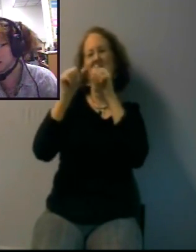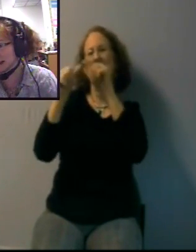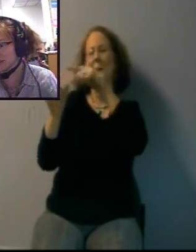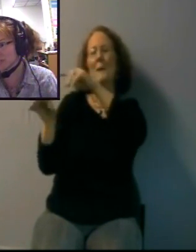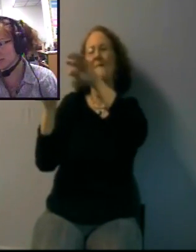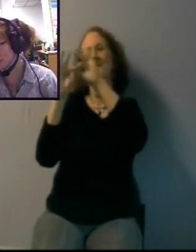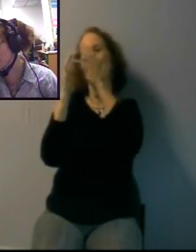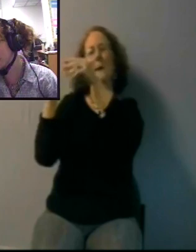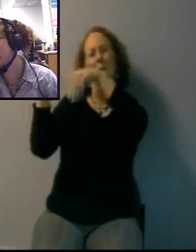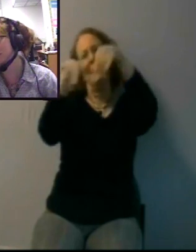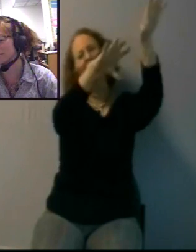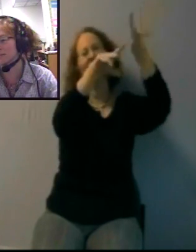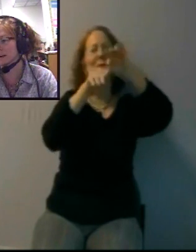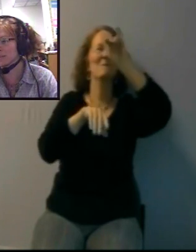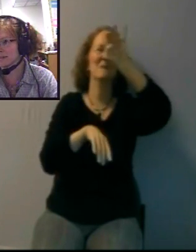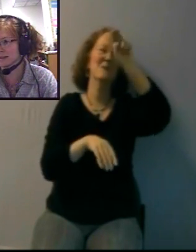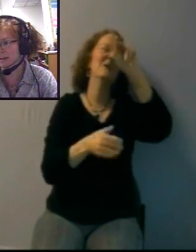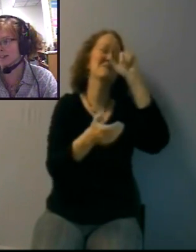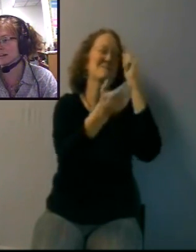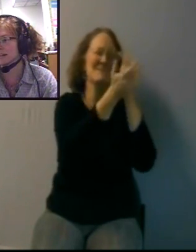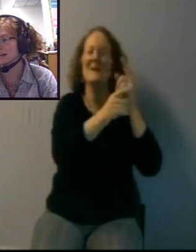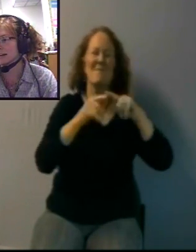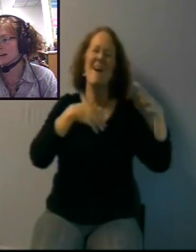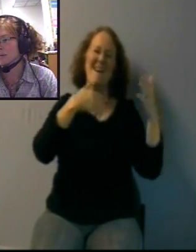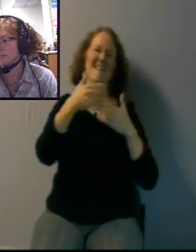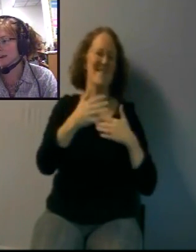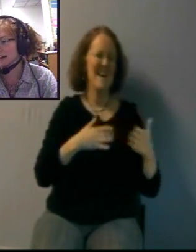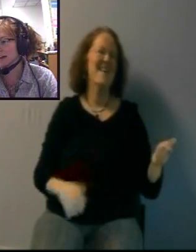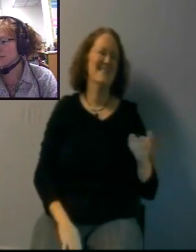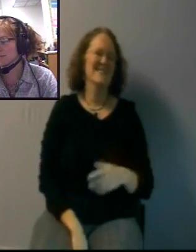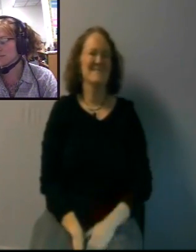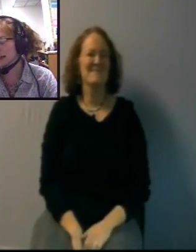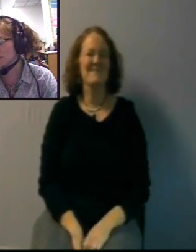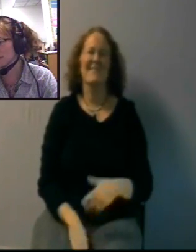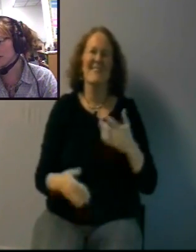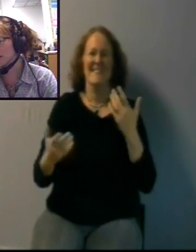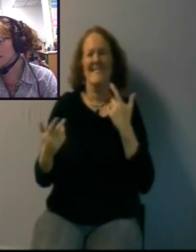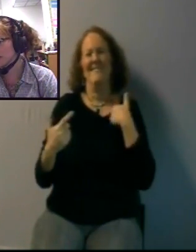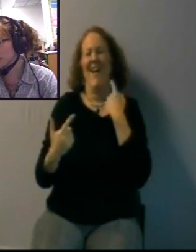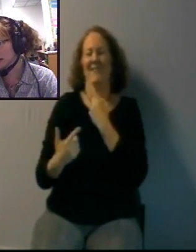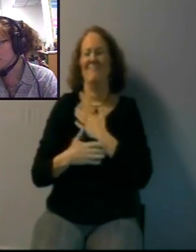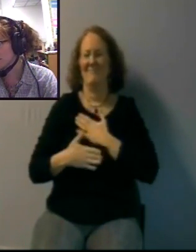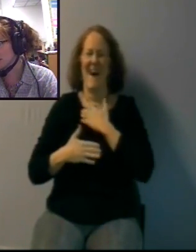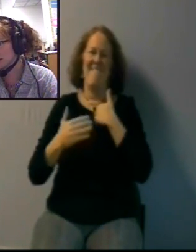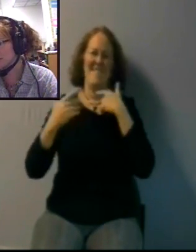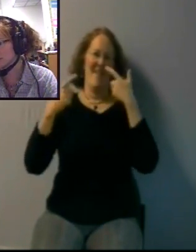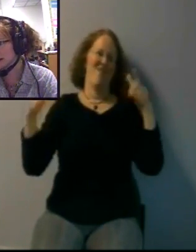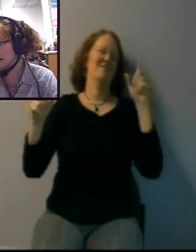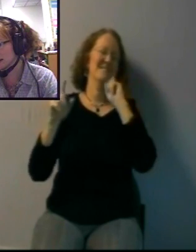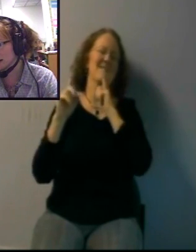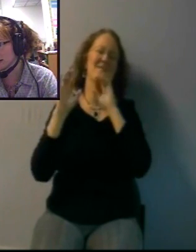goes to the school that I went to when I was a kid. But yeah, we've all grown up, we've all graduated and gone our